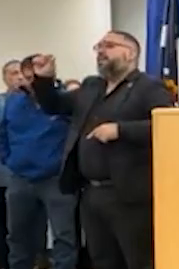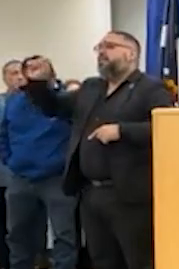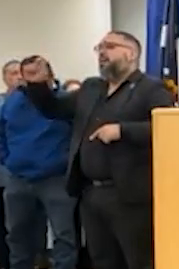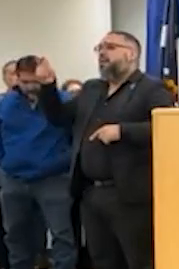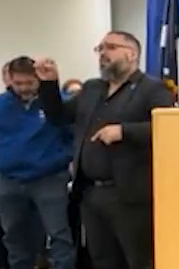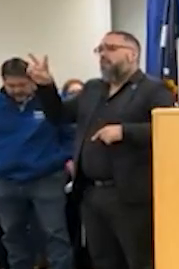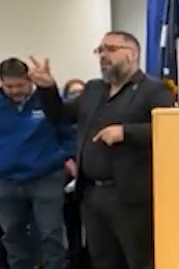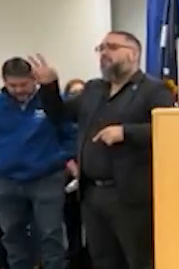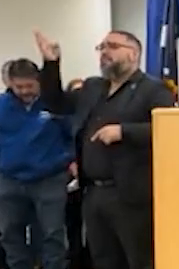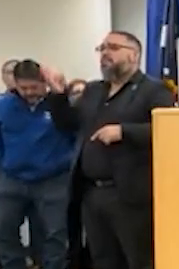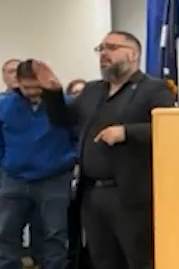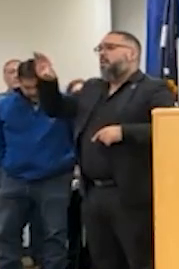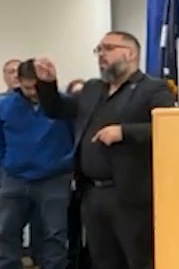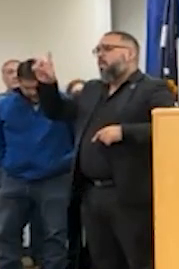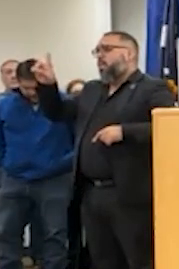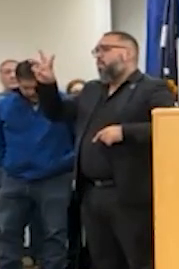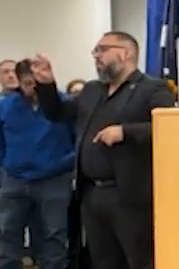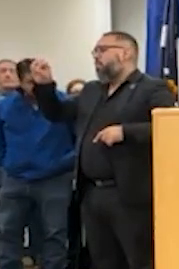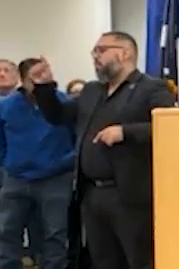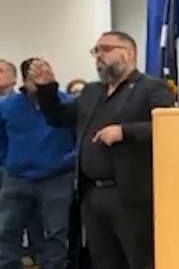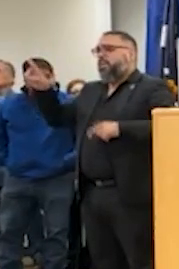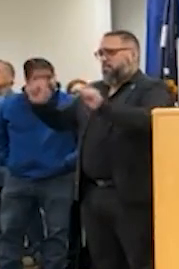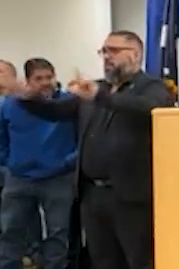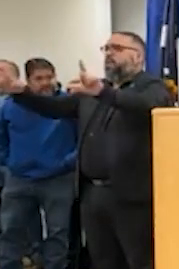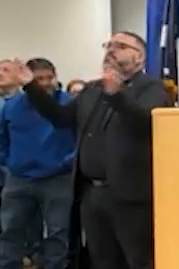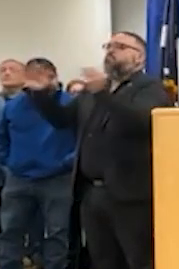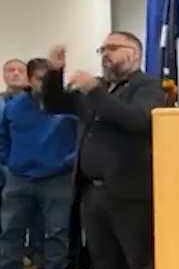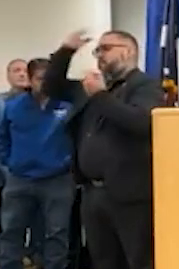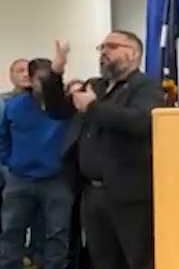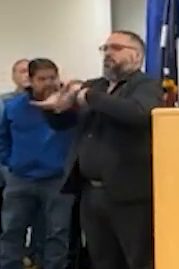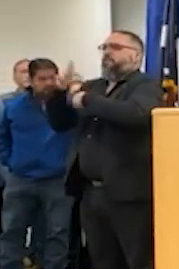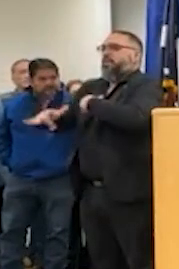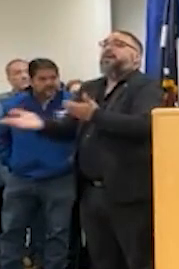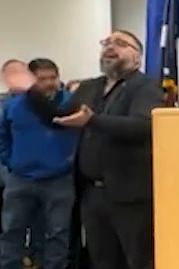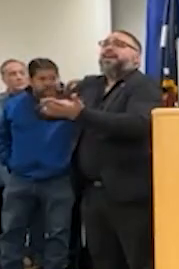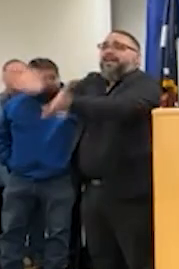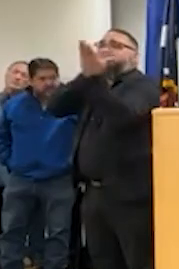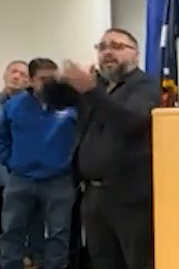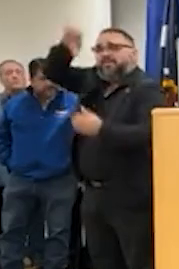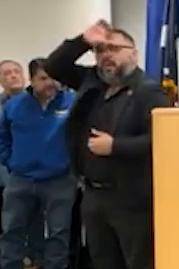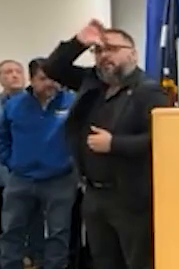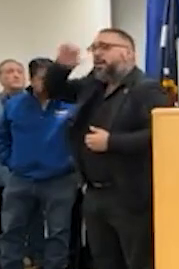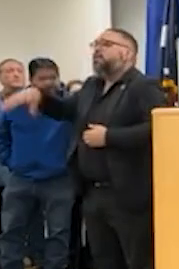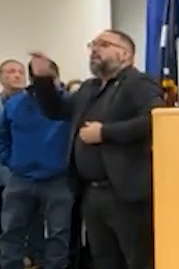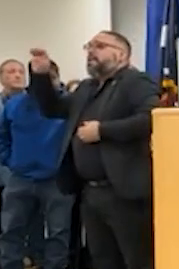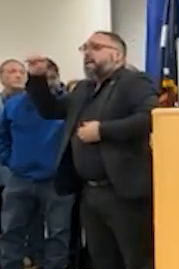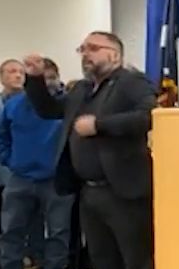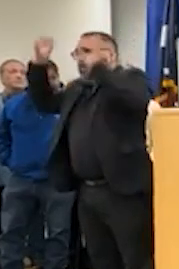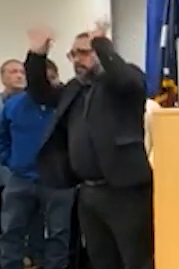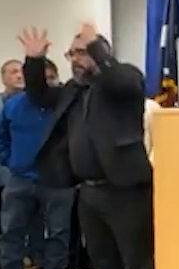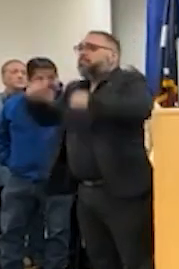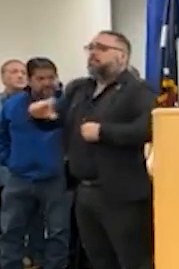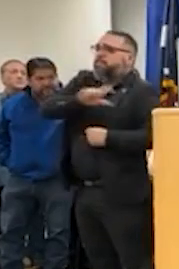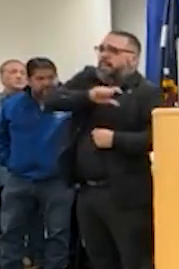sa.gov/cold weather, where there'll be more information about all the sites that are available. My thanks again to the firefighters, to the EMS, to the police officers that have